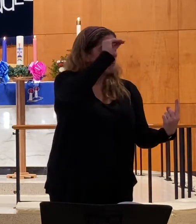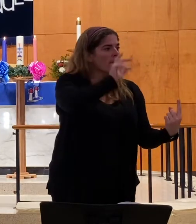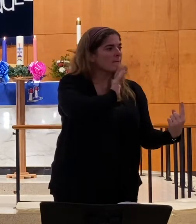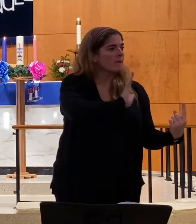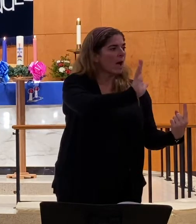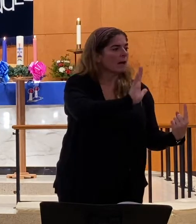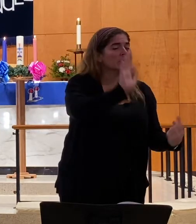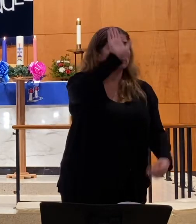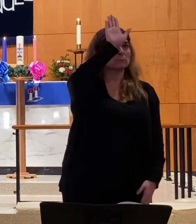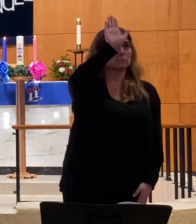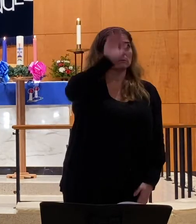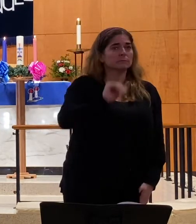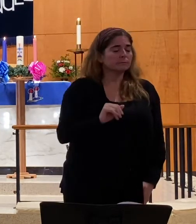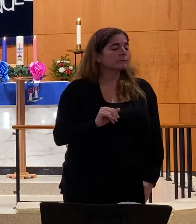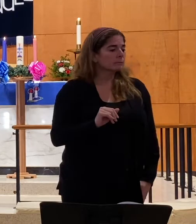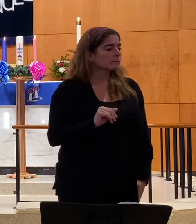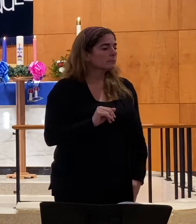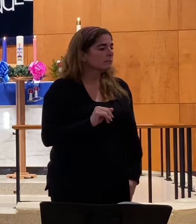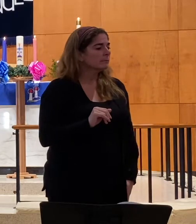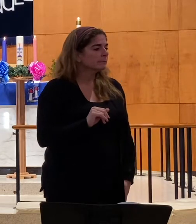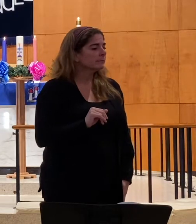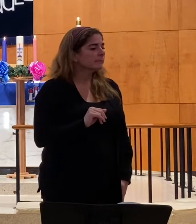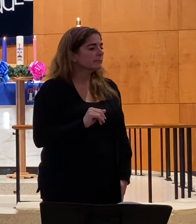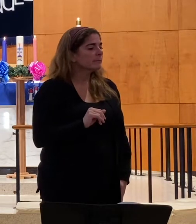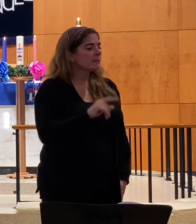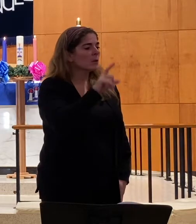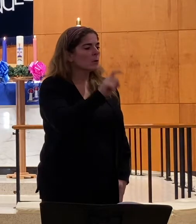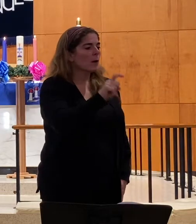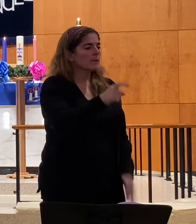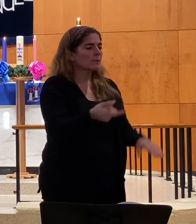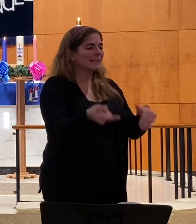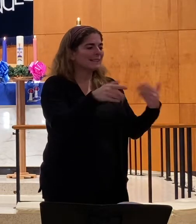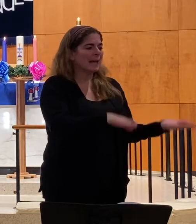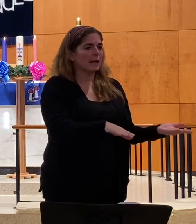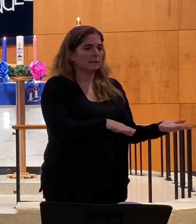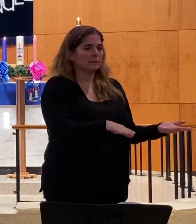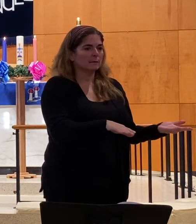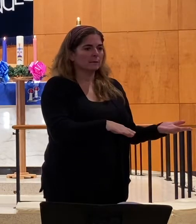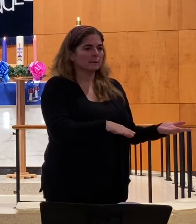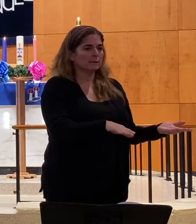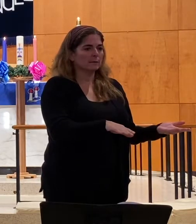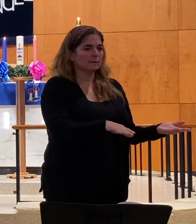hand and said, well, I think you have to be dead.